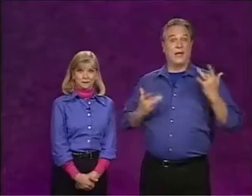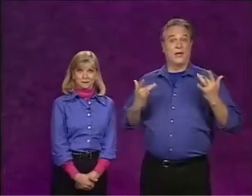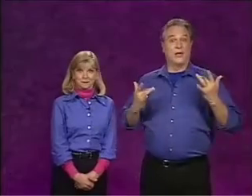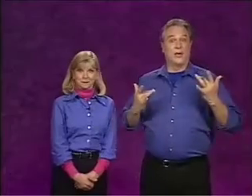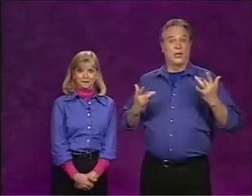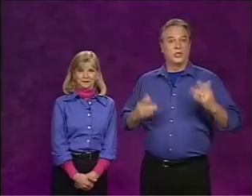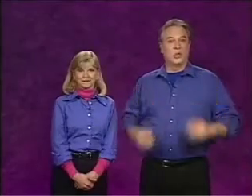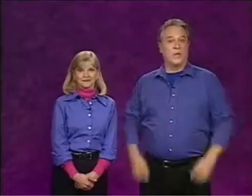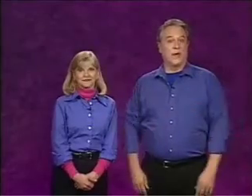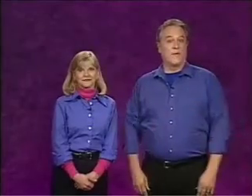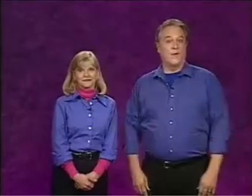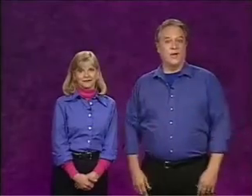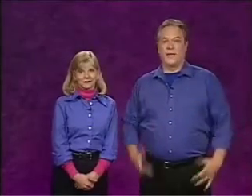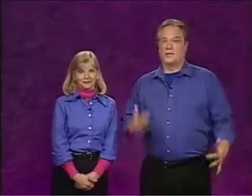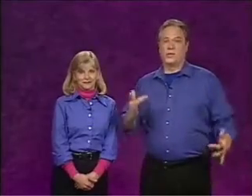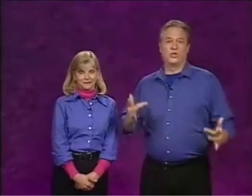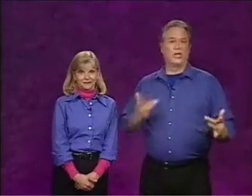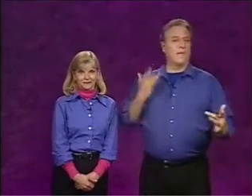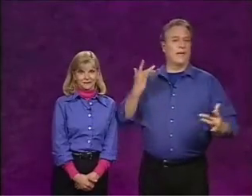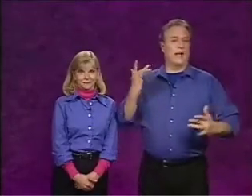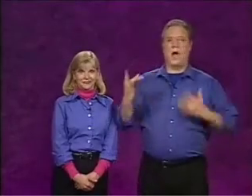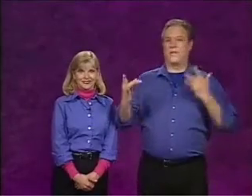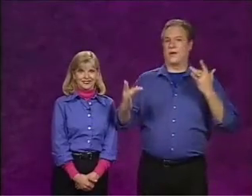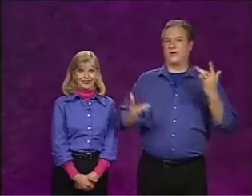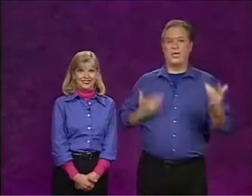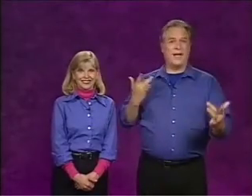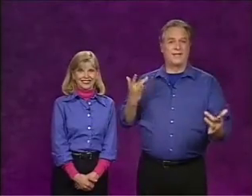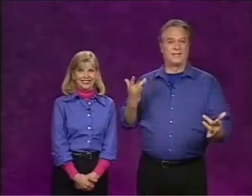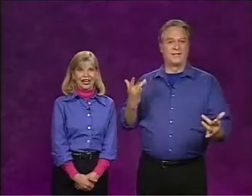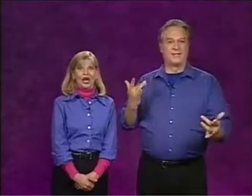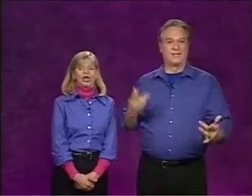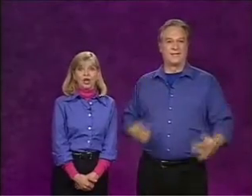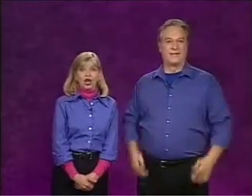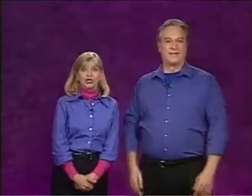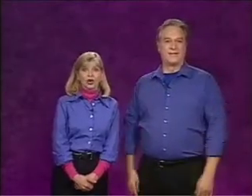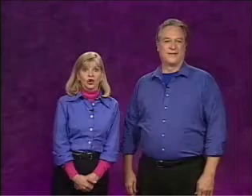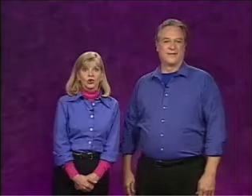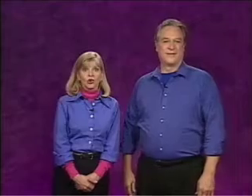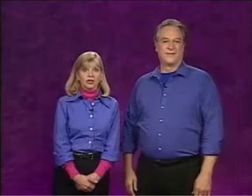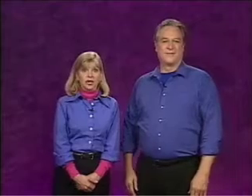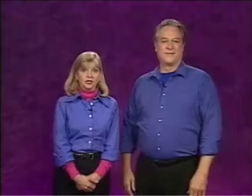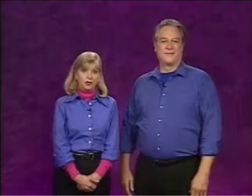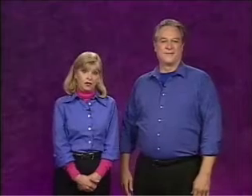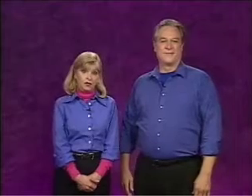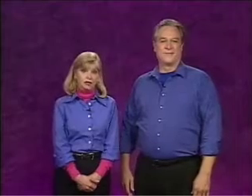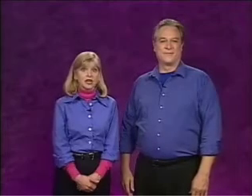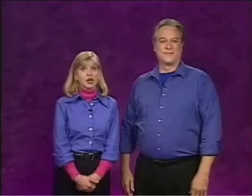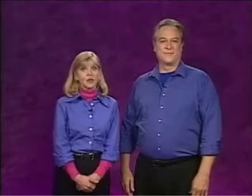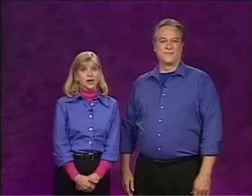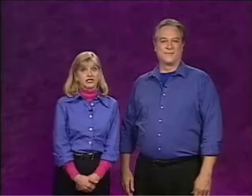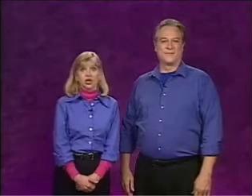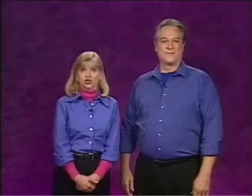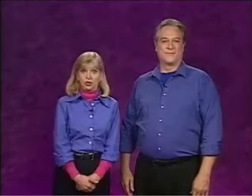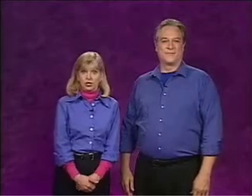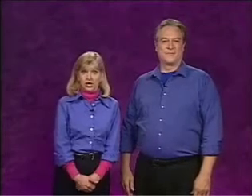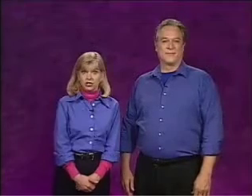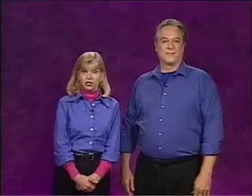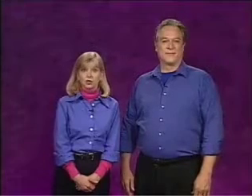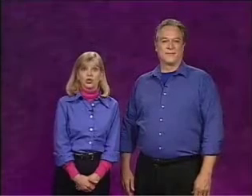excited, showing our feelings jumping out of our chests. You'll also learn more signs for feelings that are based on associations between